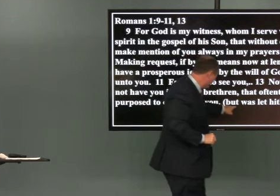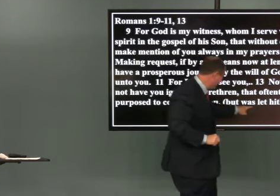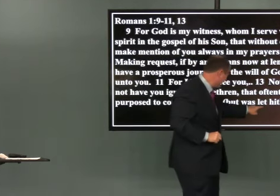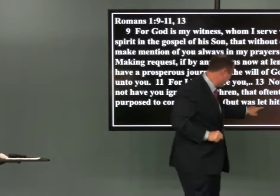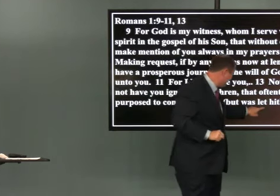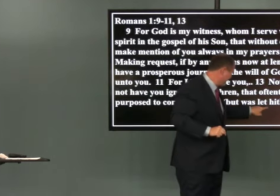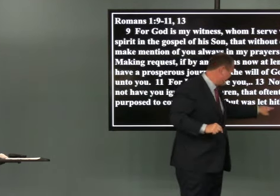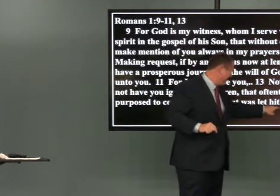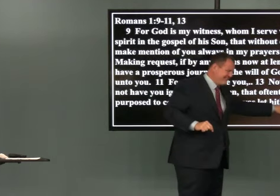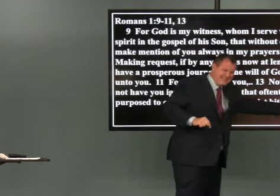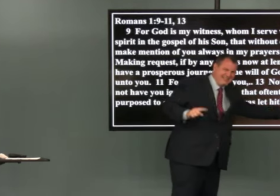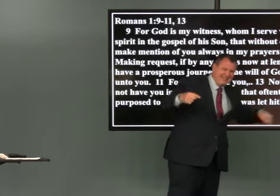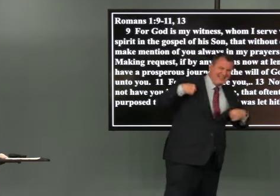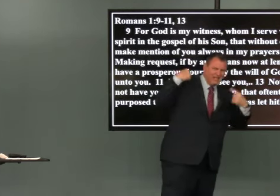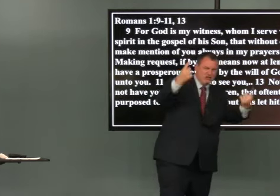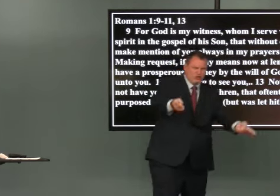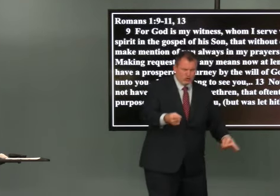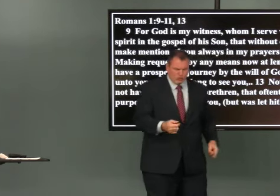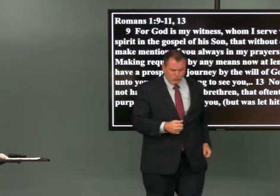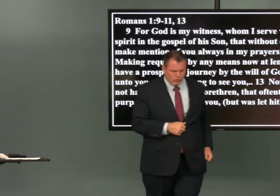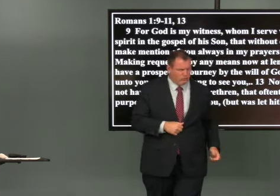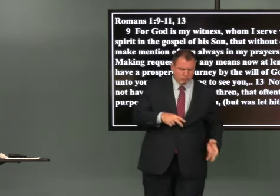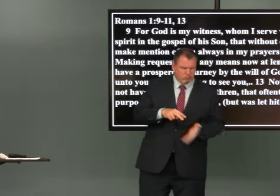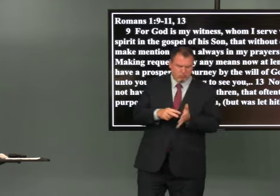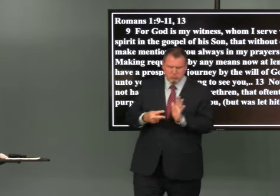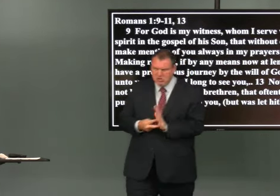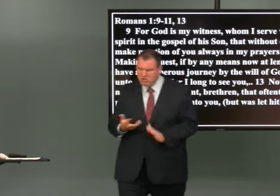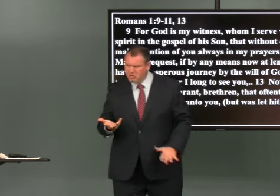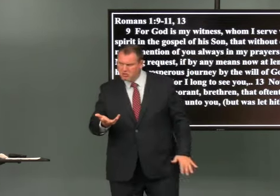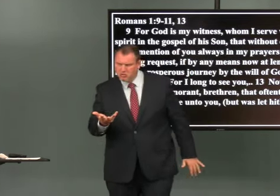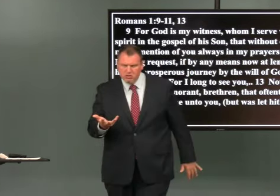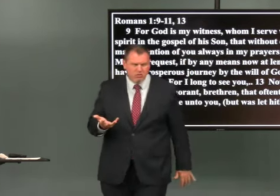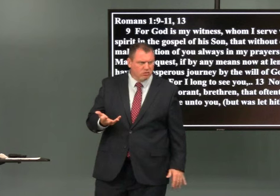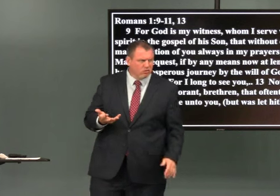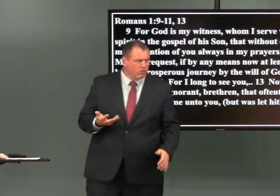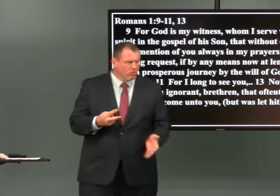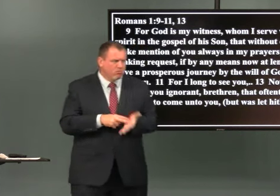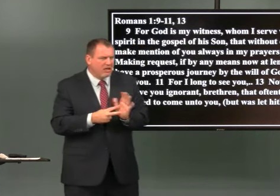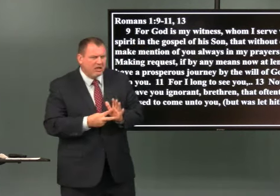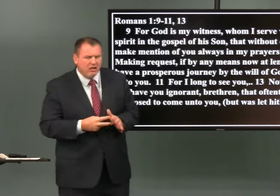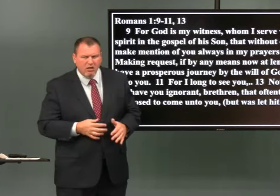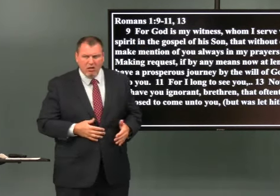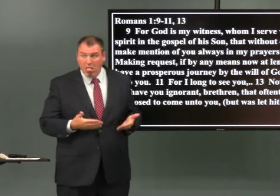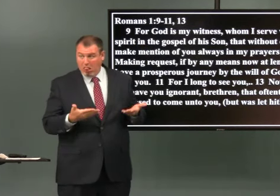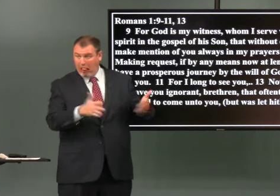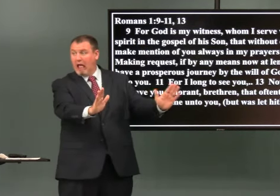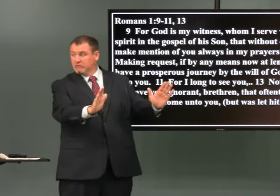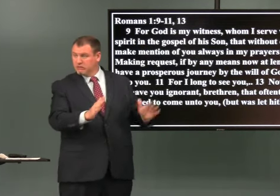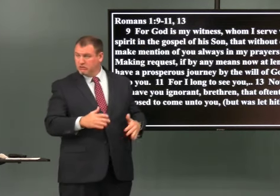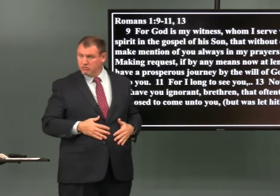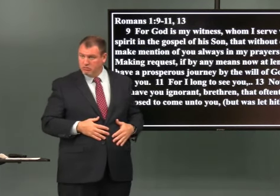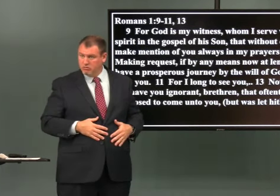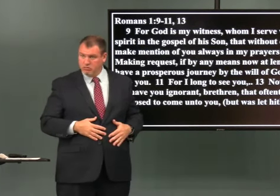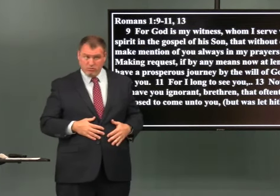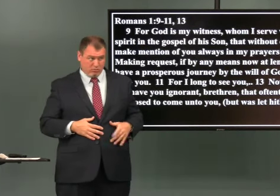but was let hither to hmm what does that phrase mean allow